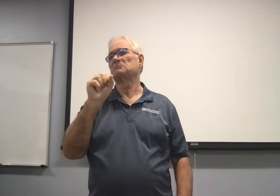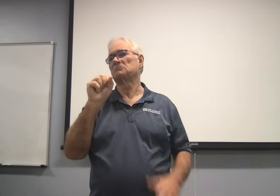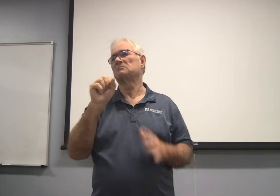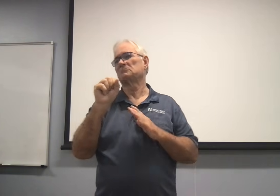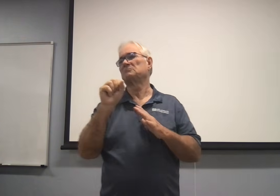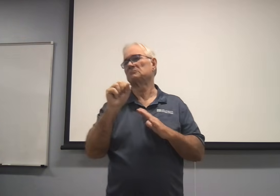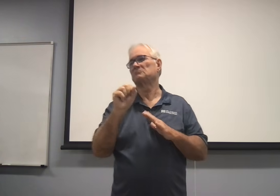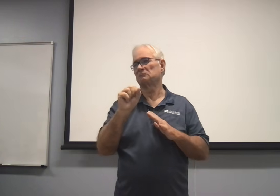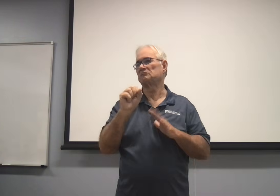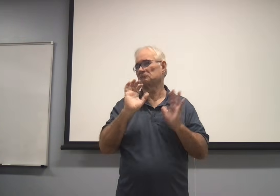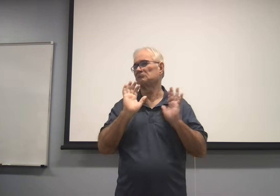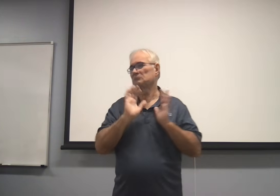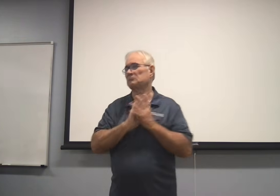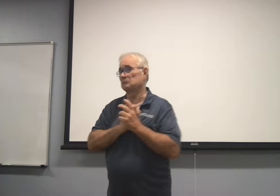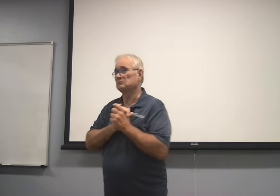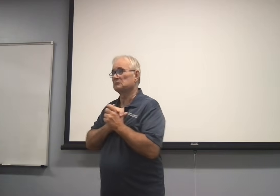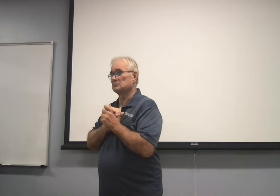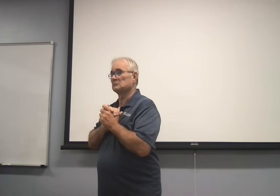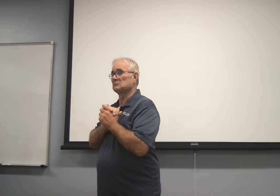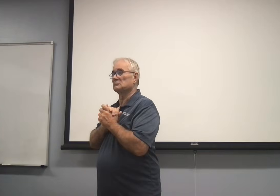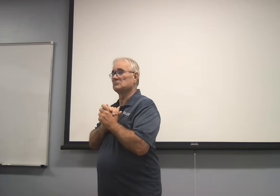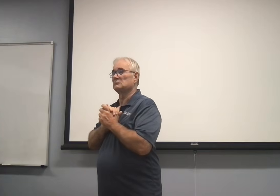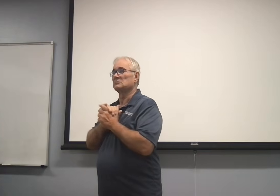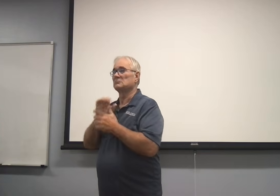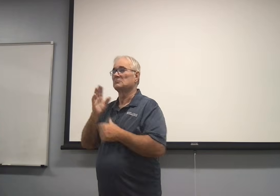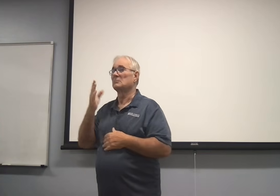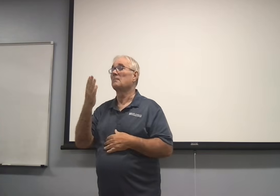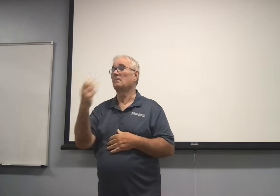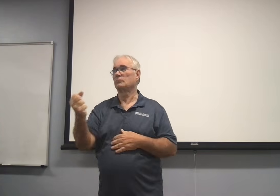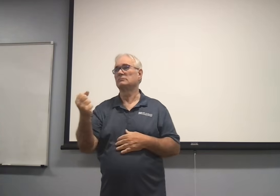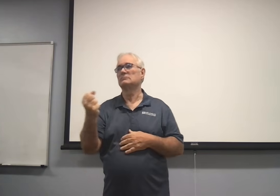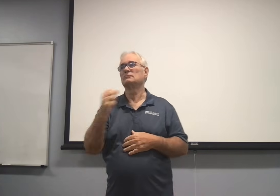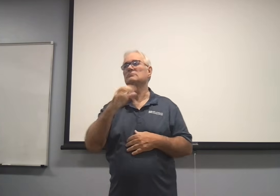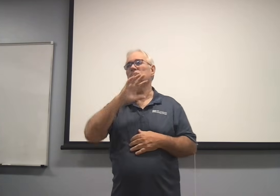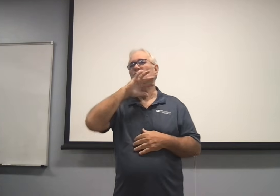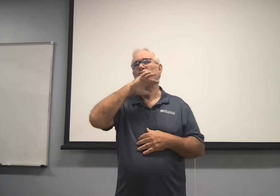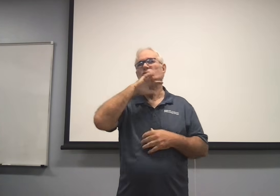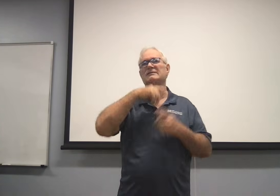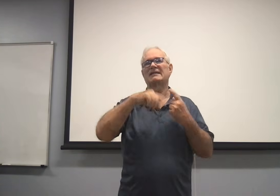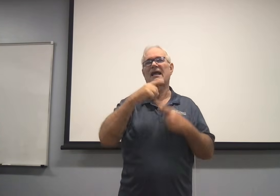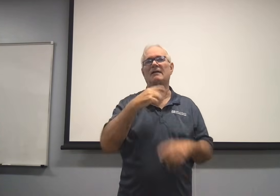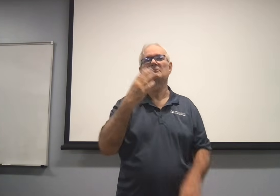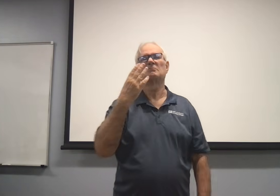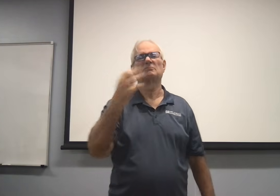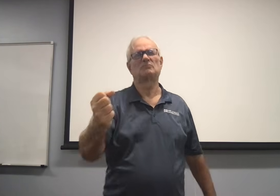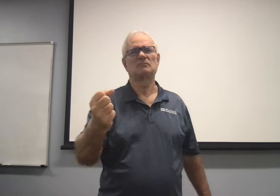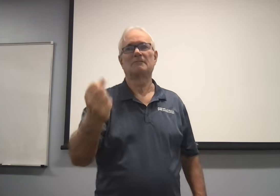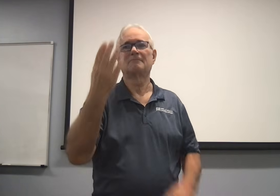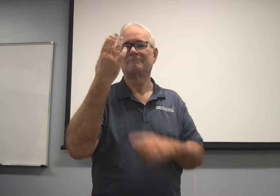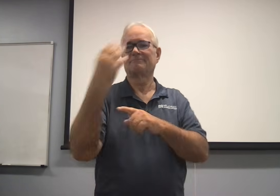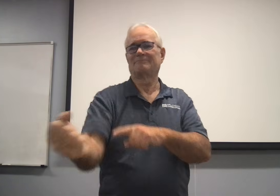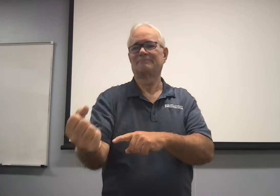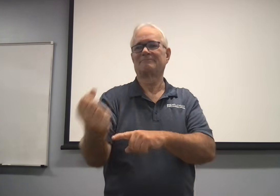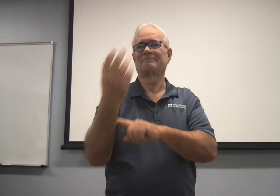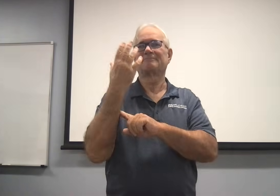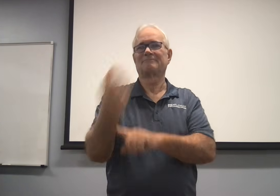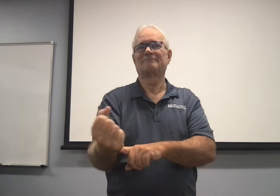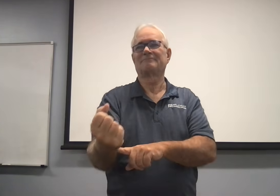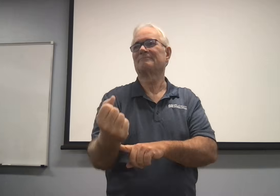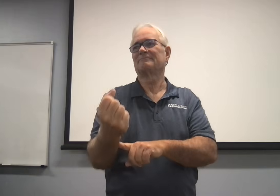out and it's facing down a little bit, has a different meaning. Yeah, it's this way. That's the dirty sign for it. It's like, BS,